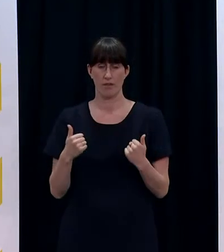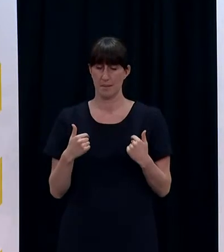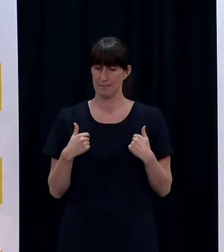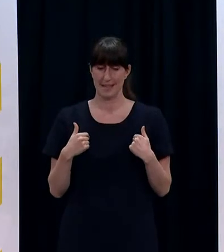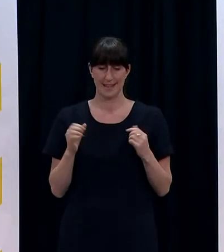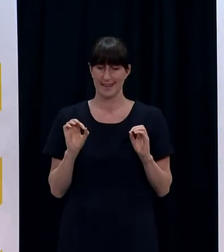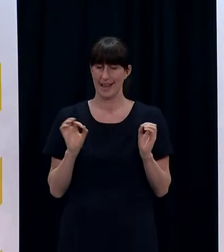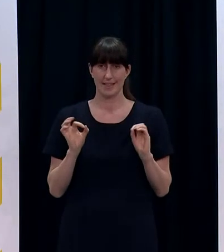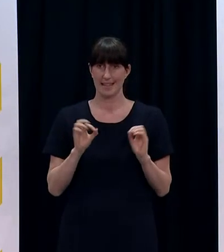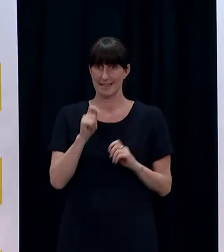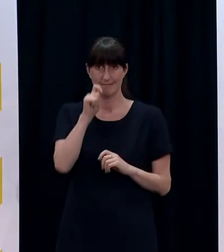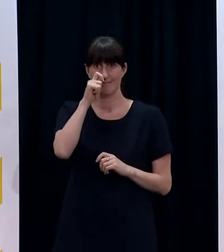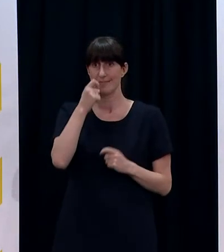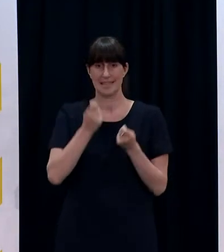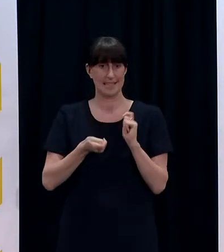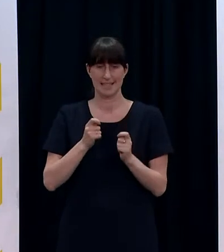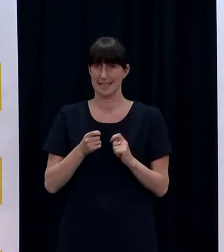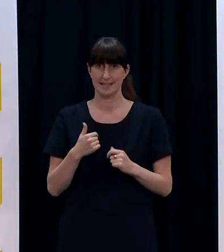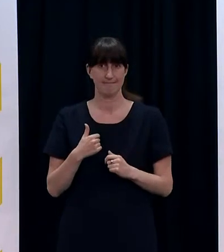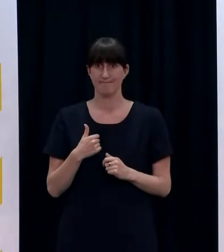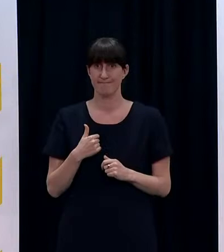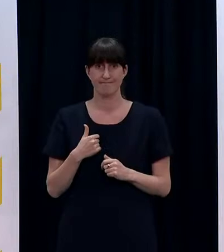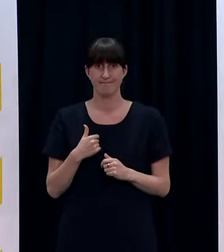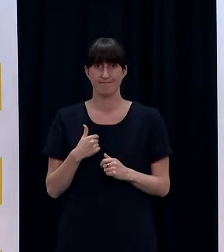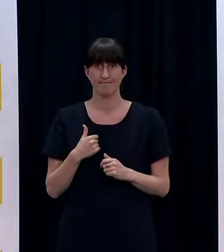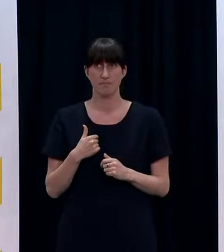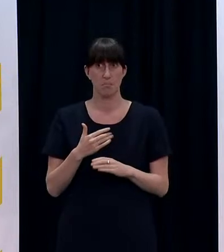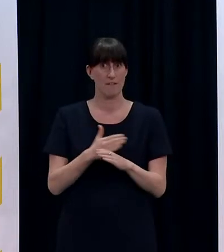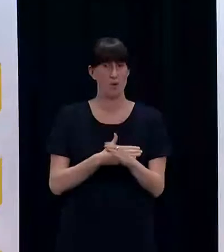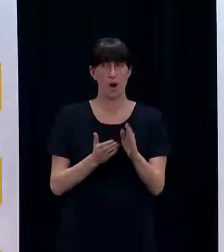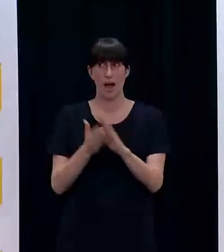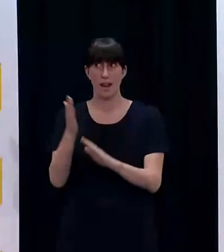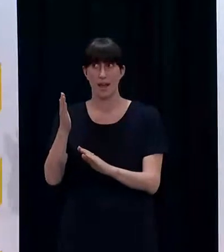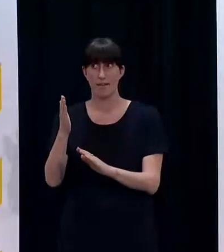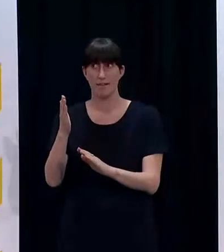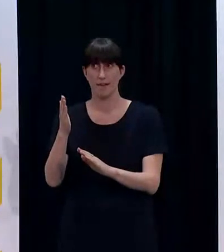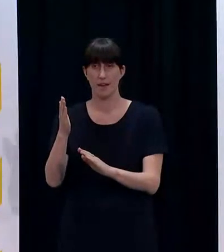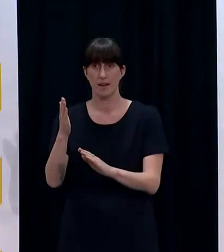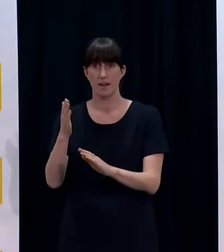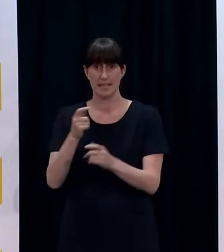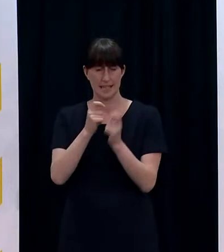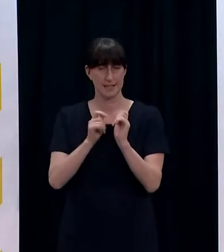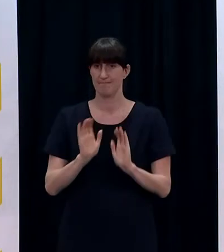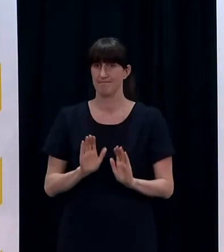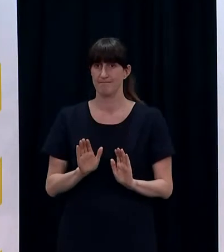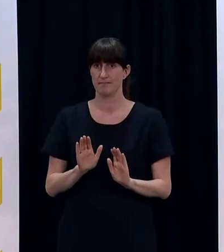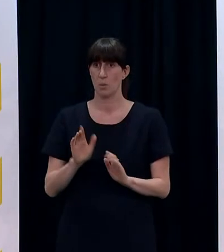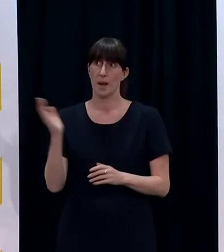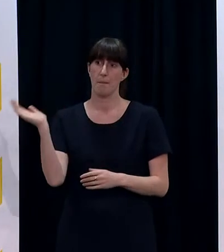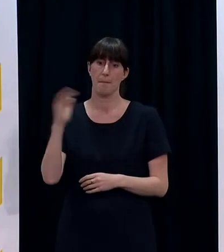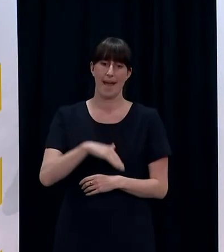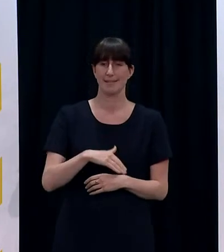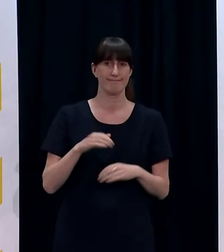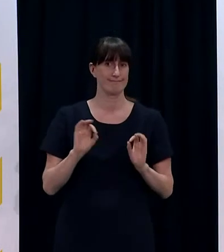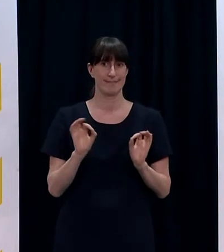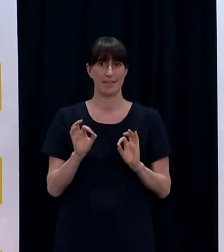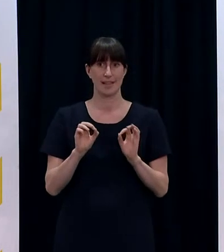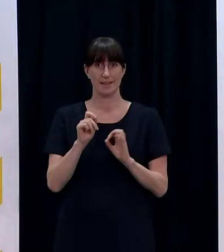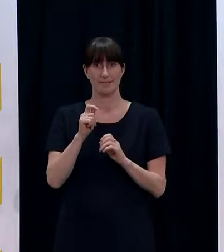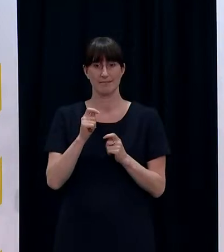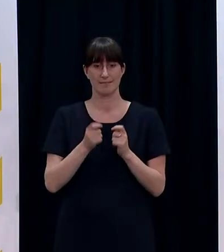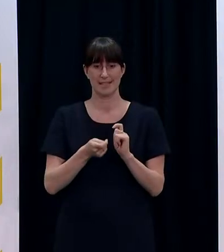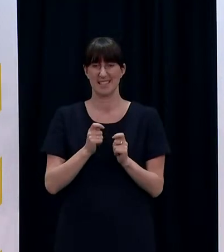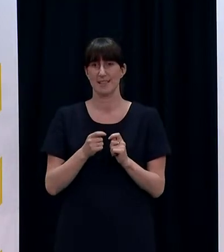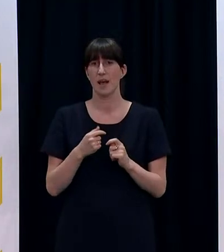not have a test, either before going or coming back. I practiced full use